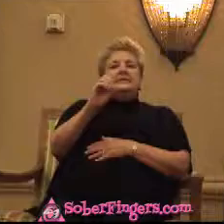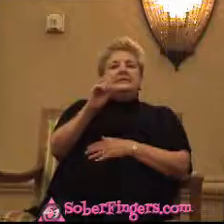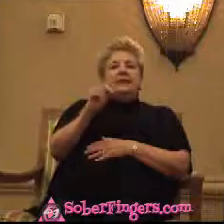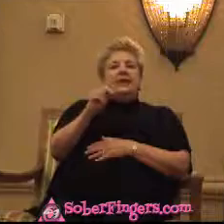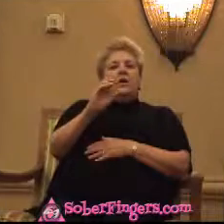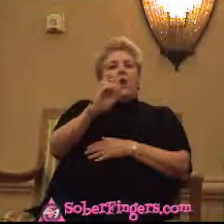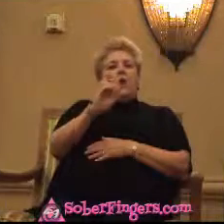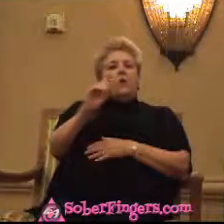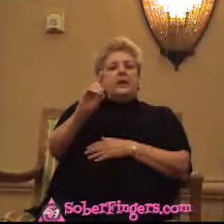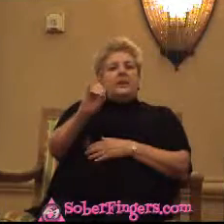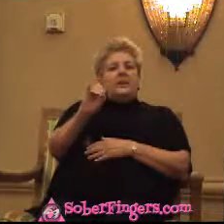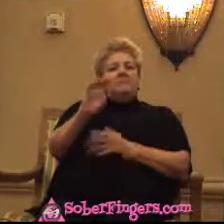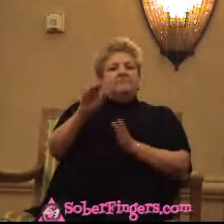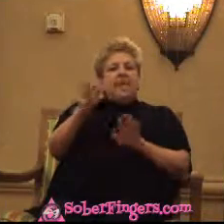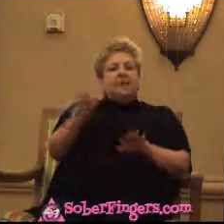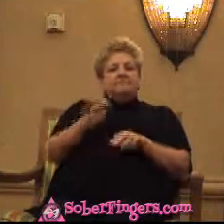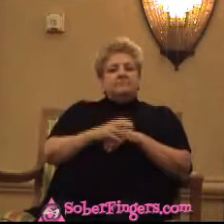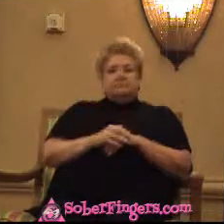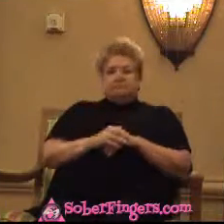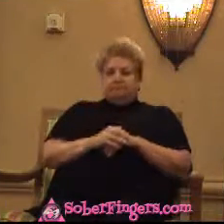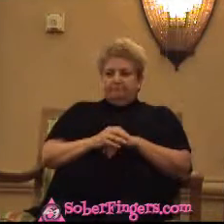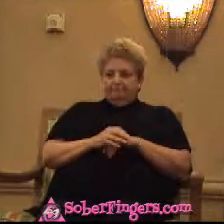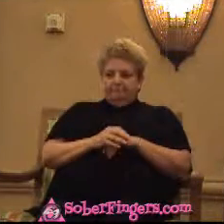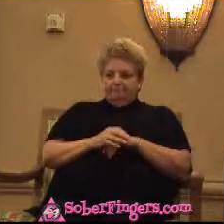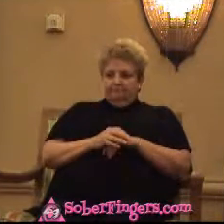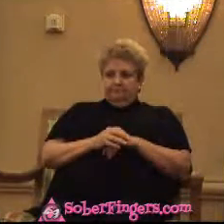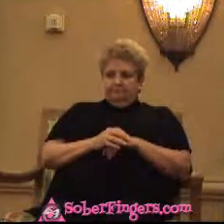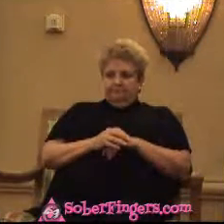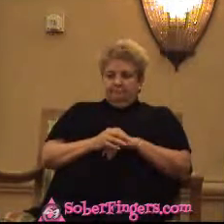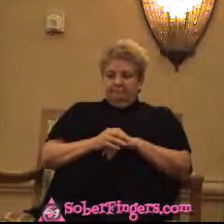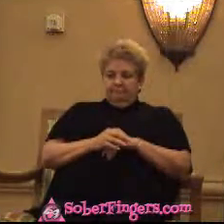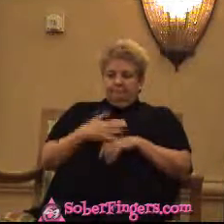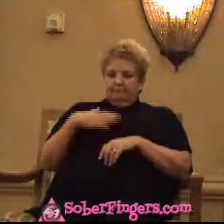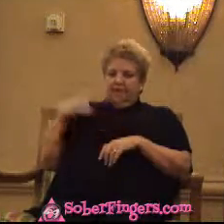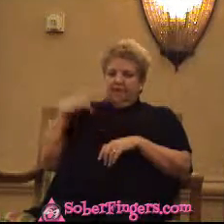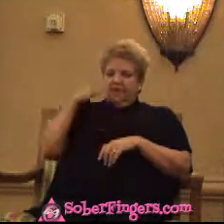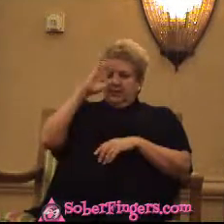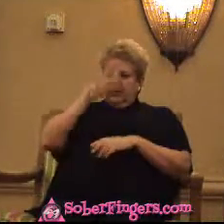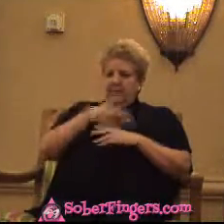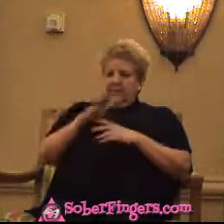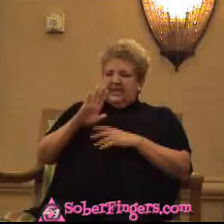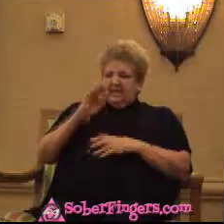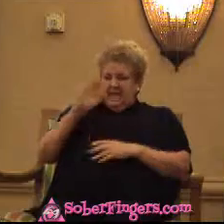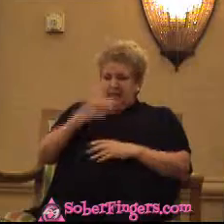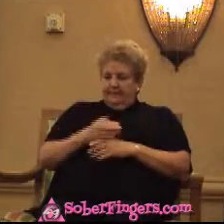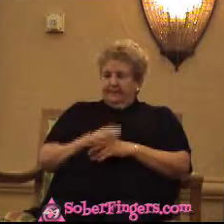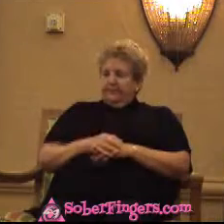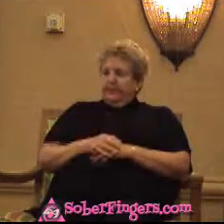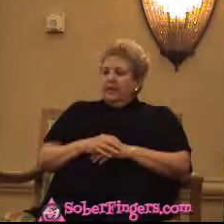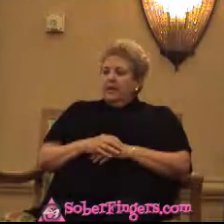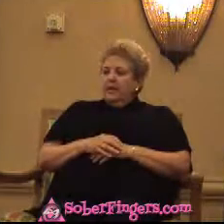youngest son. And let me tell you about what's strange about that is because he has an older